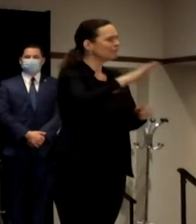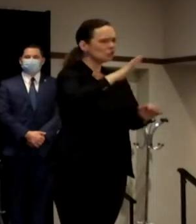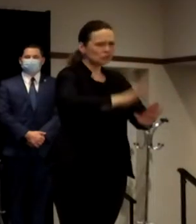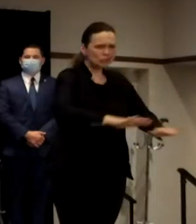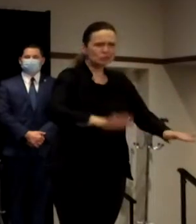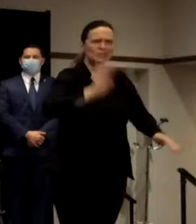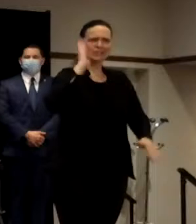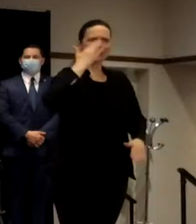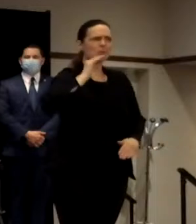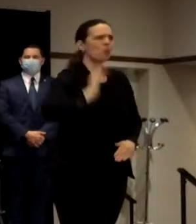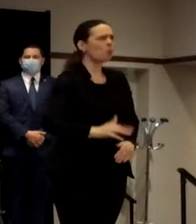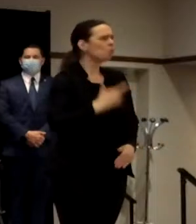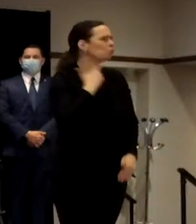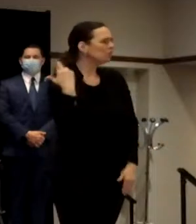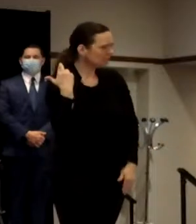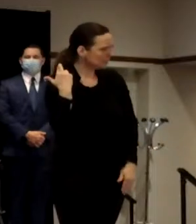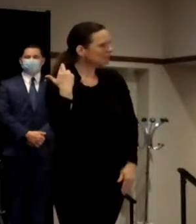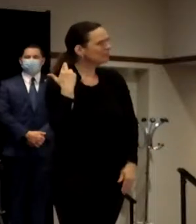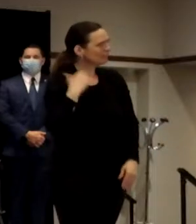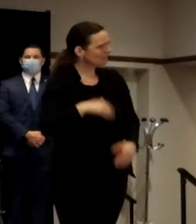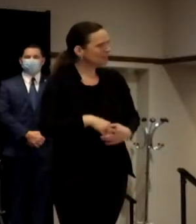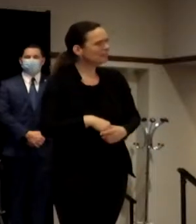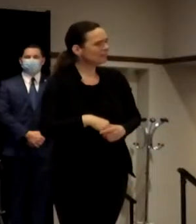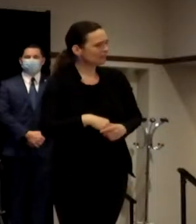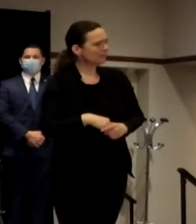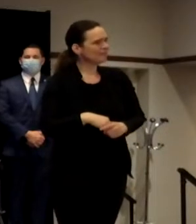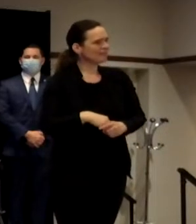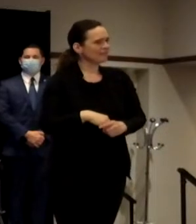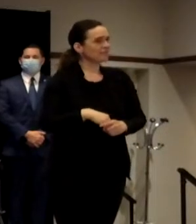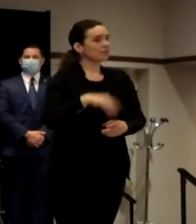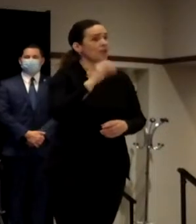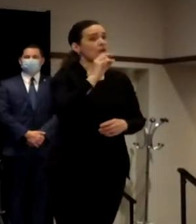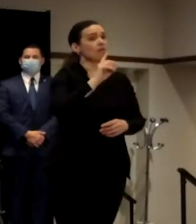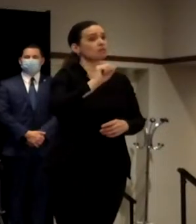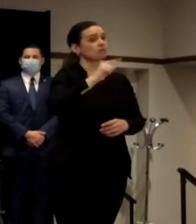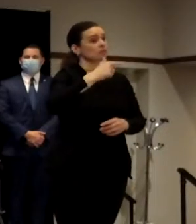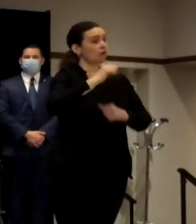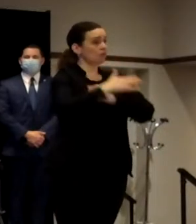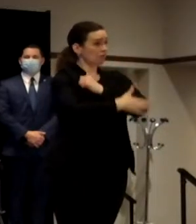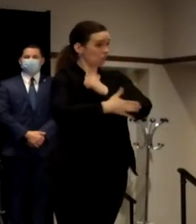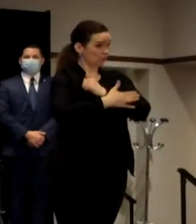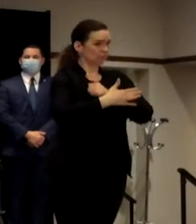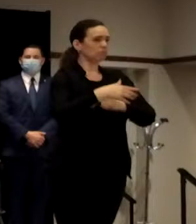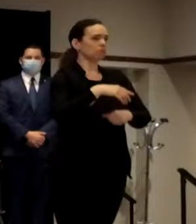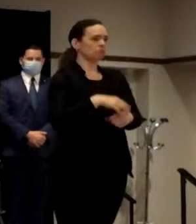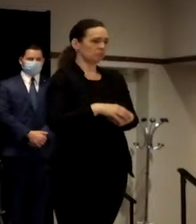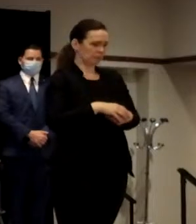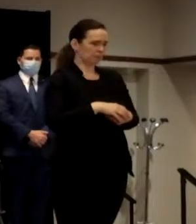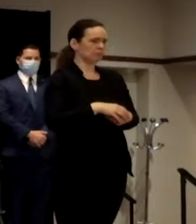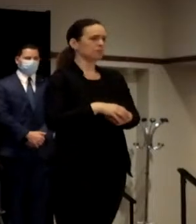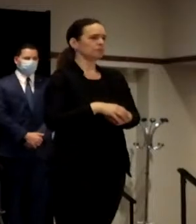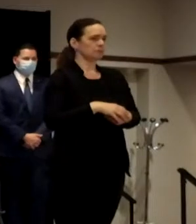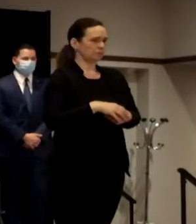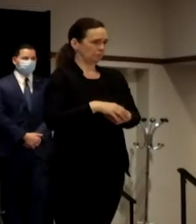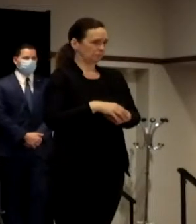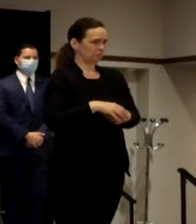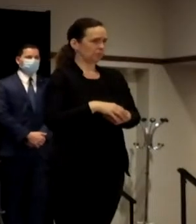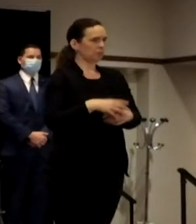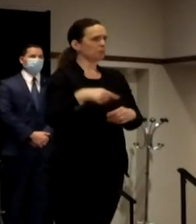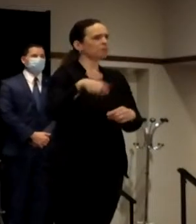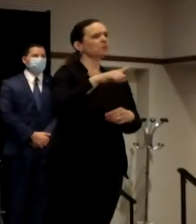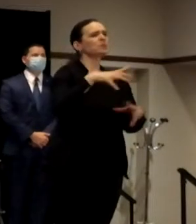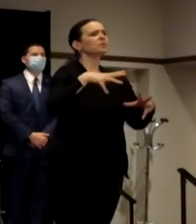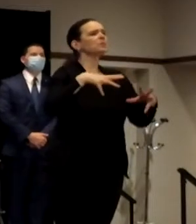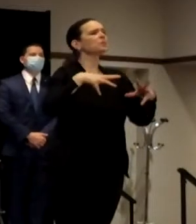Here in Onondaga County, schools adopted a hybrid model of learning during the fall and winter season, with few parents studying